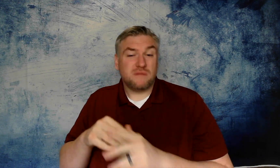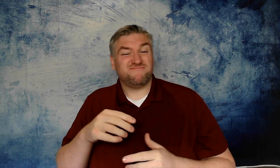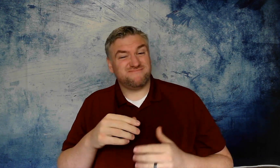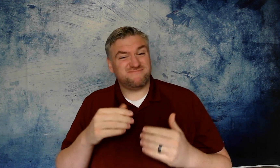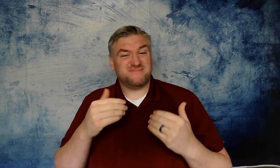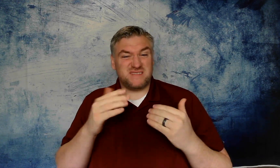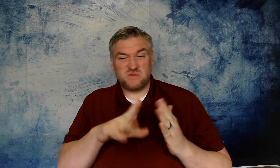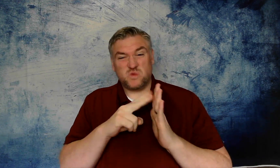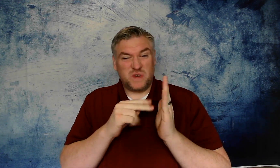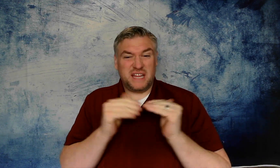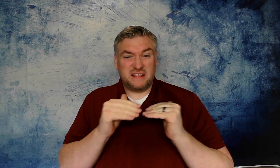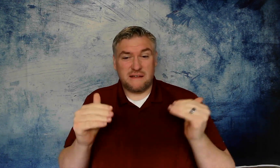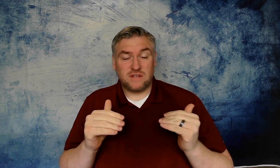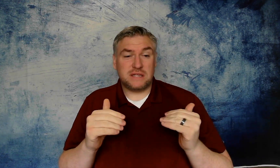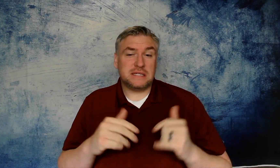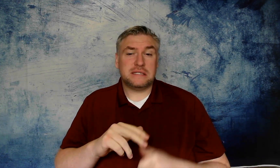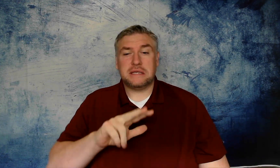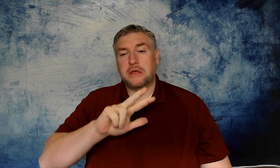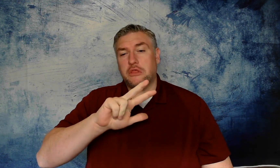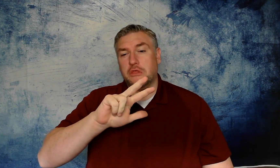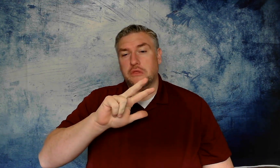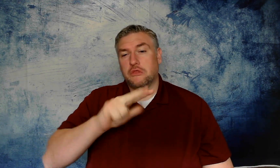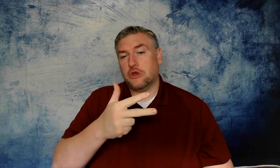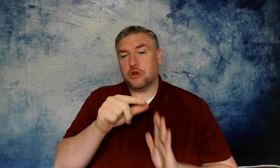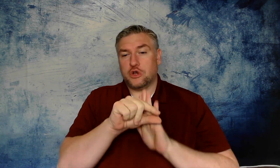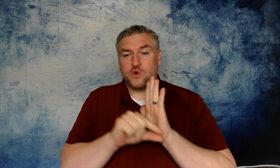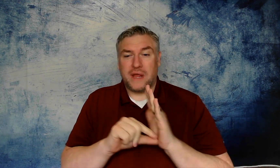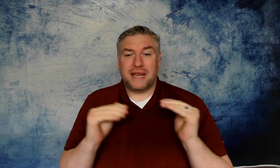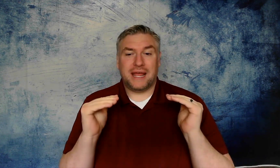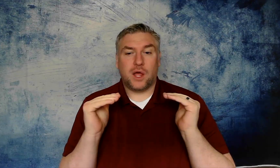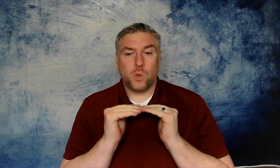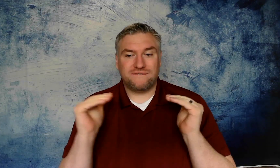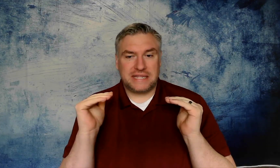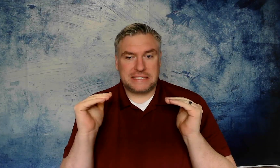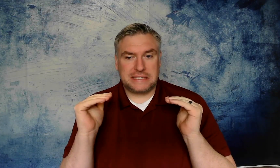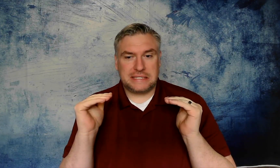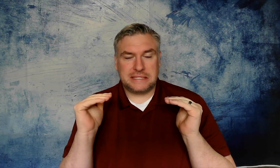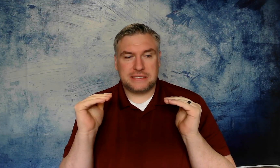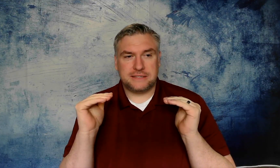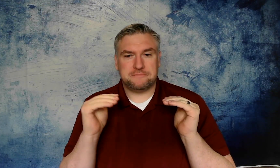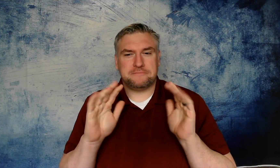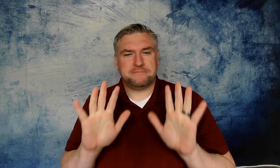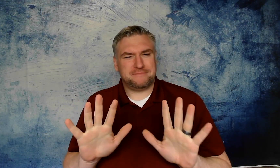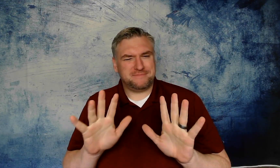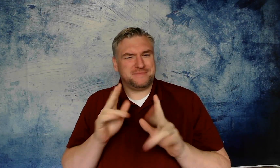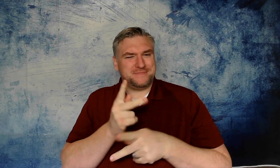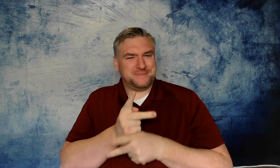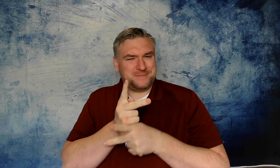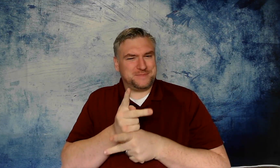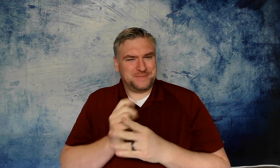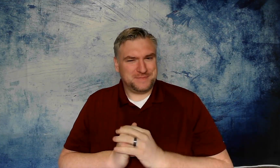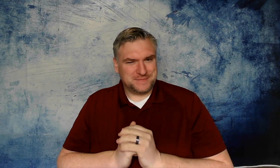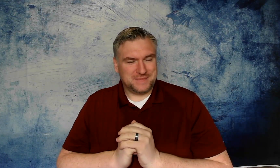maybe a student's in 7th grade, their reading level, 3rd grade equivalent. Now, we got to be careful.